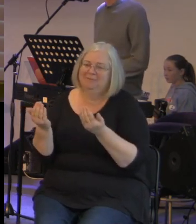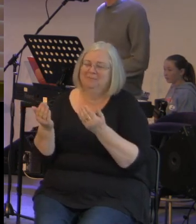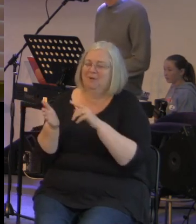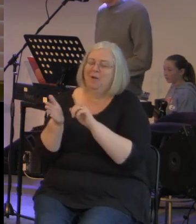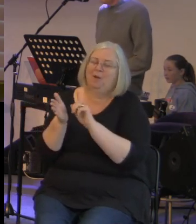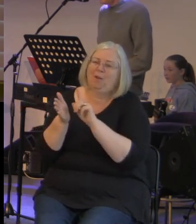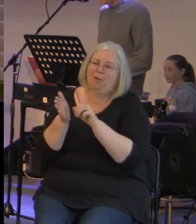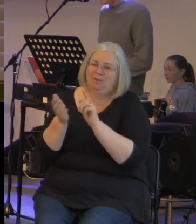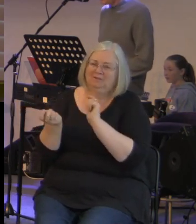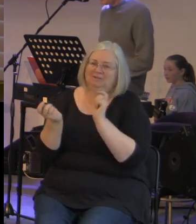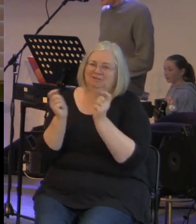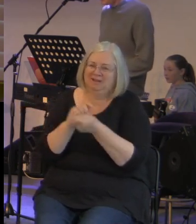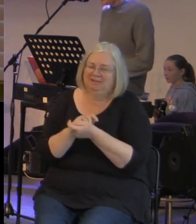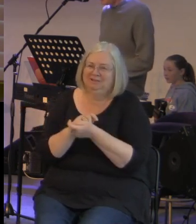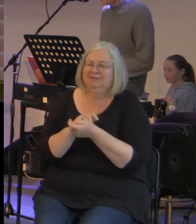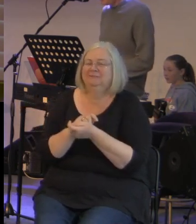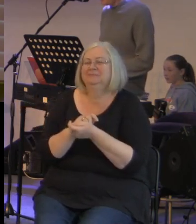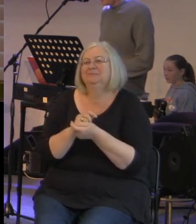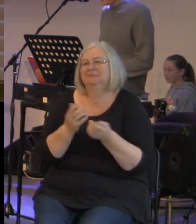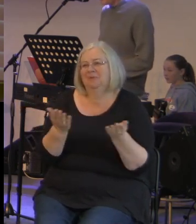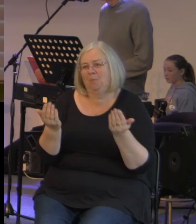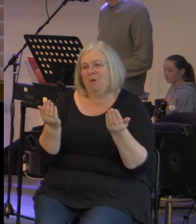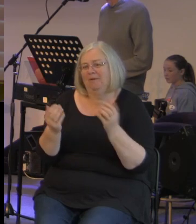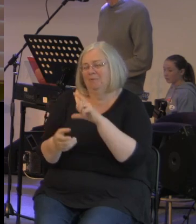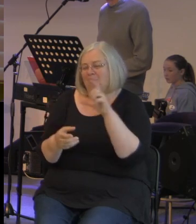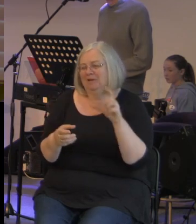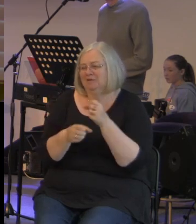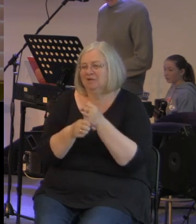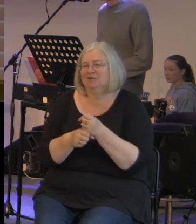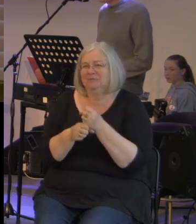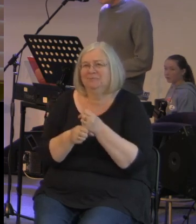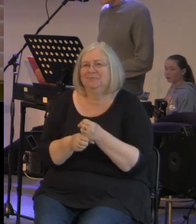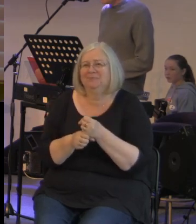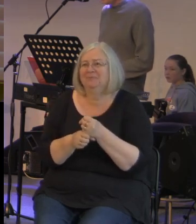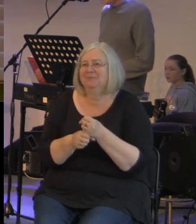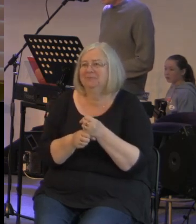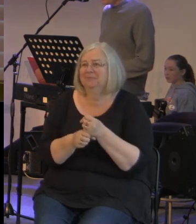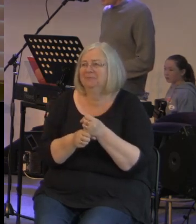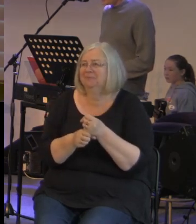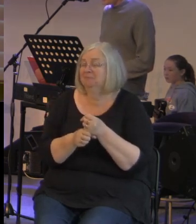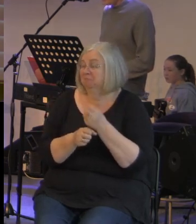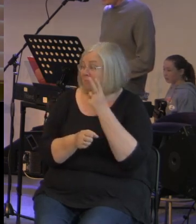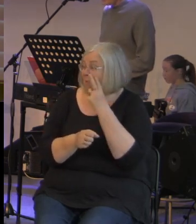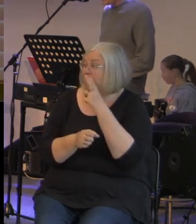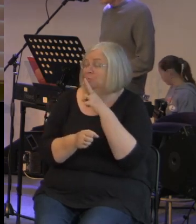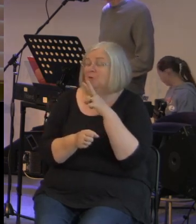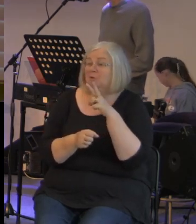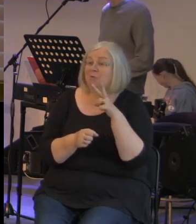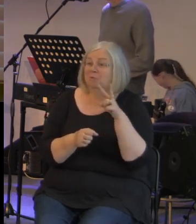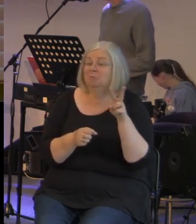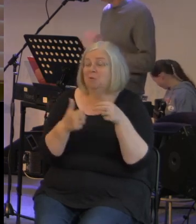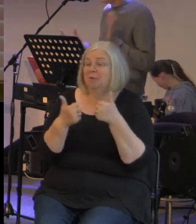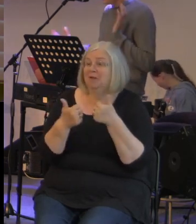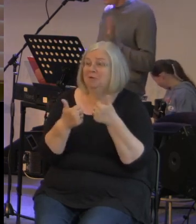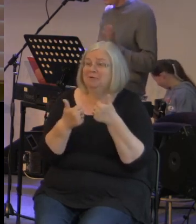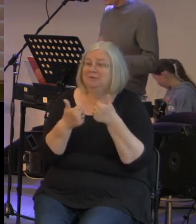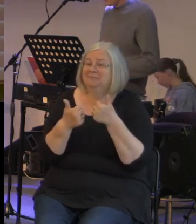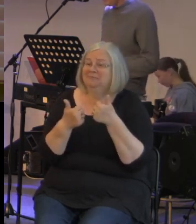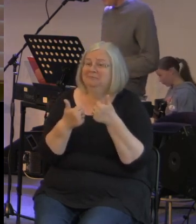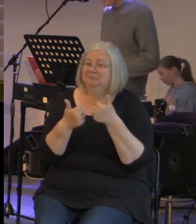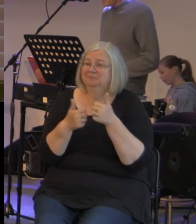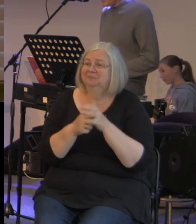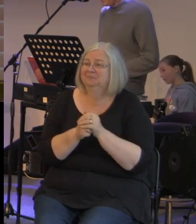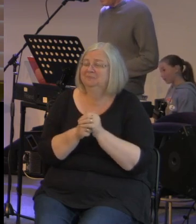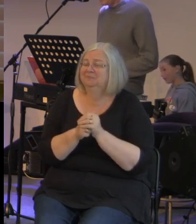and welcome to Christchurch. I have to say you're looking bright and radiant out there this morning, not that you don't